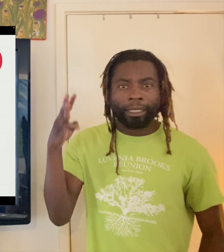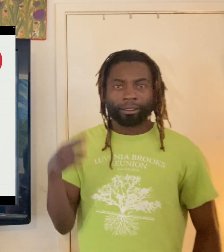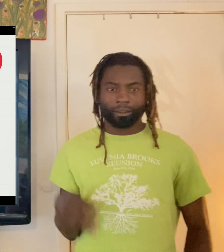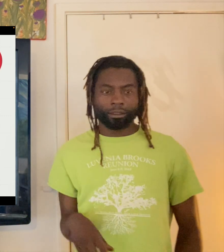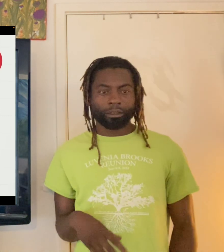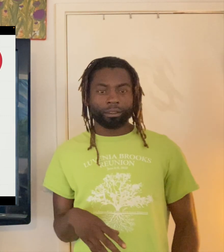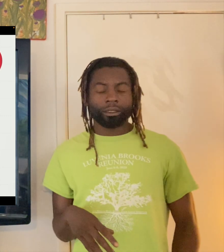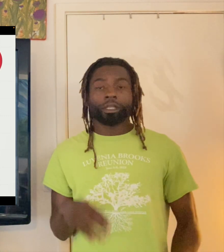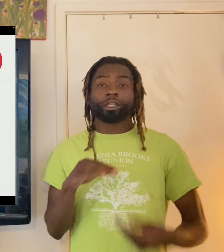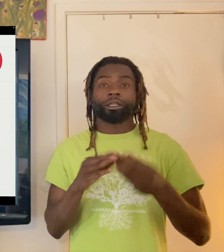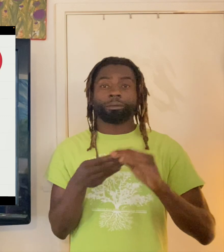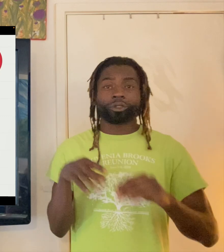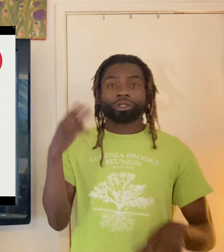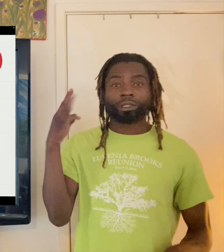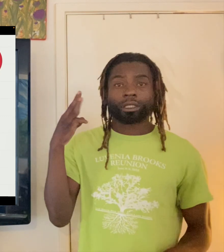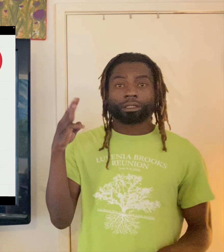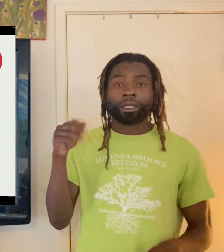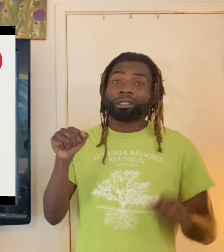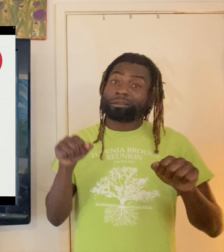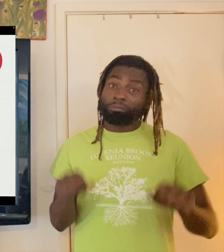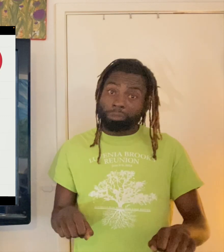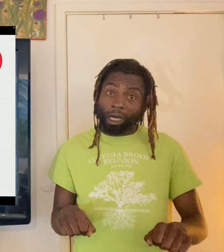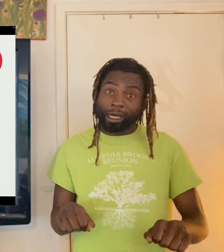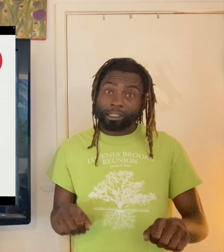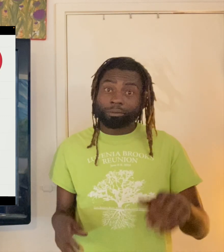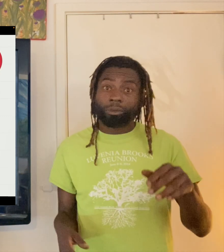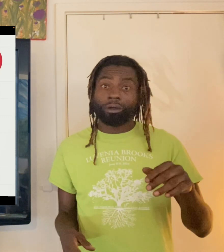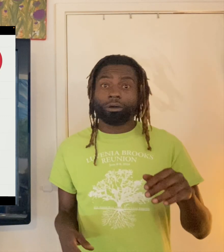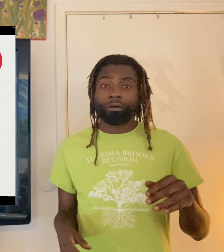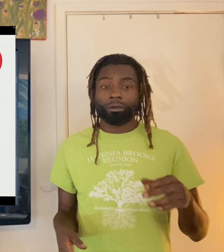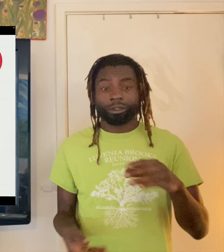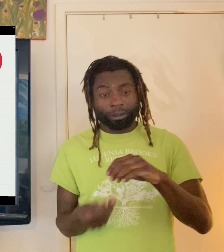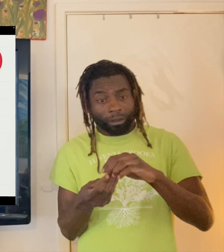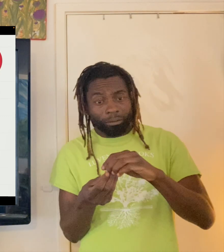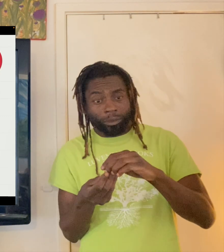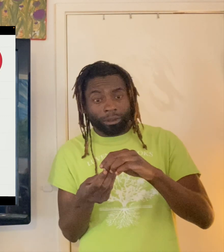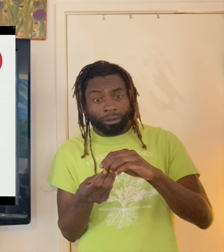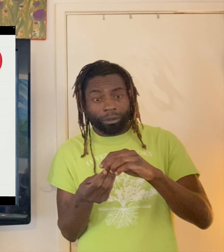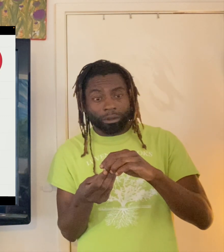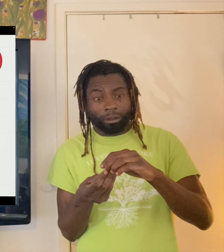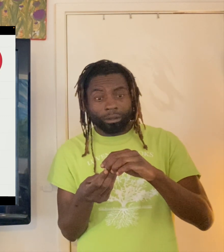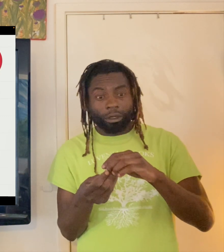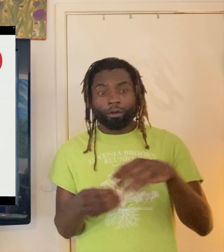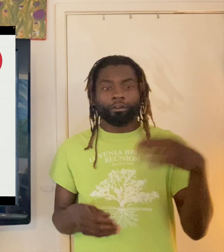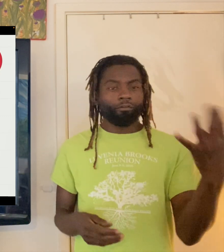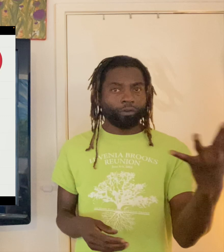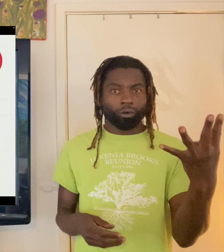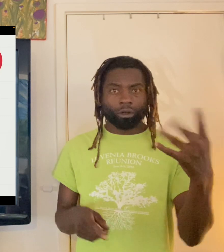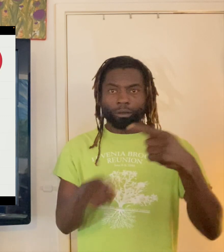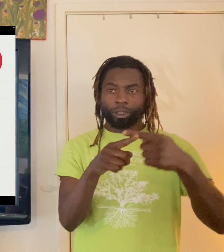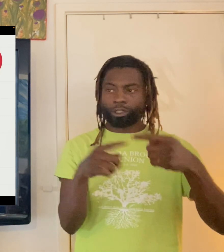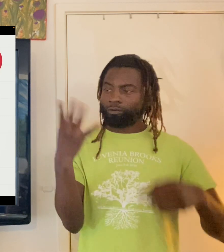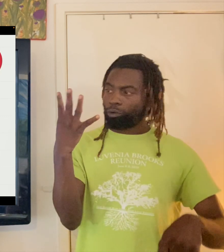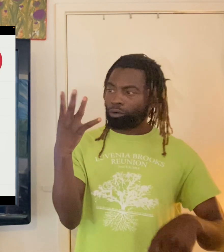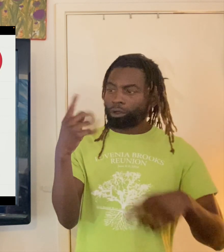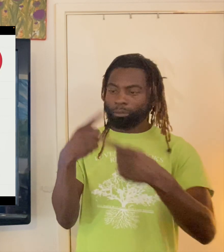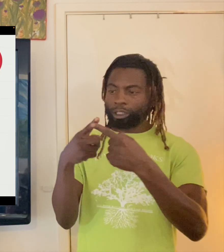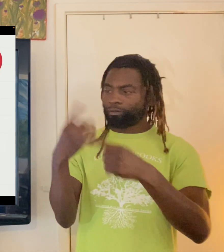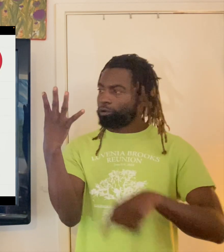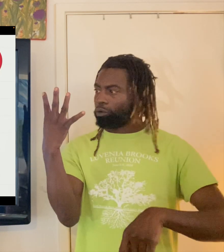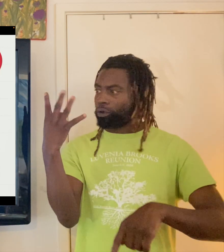16. So the number 16 can also be made up of the numbers 4, 4, 4,